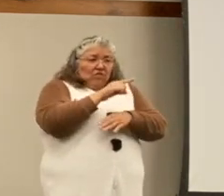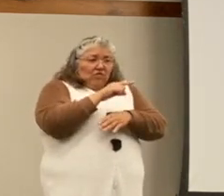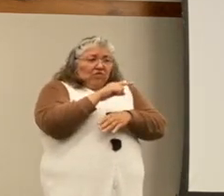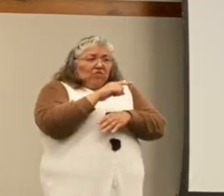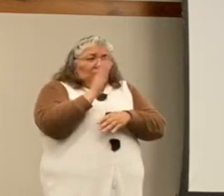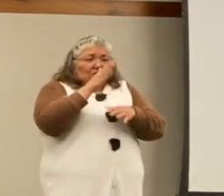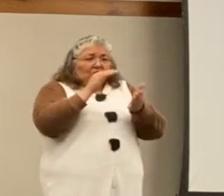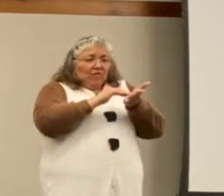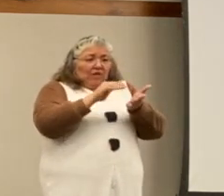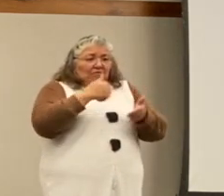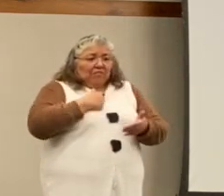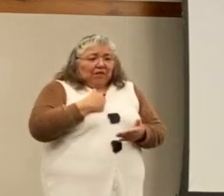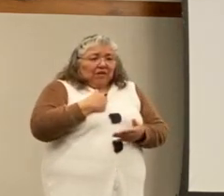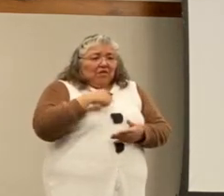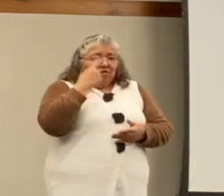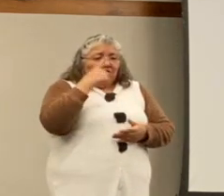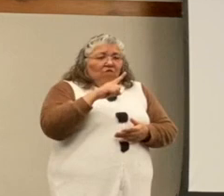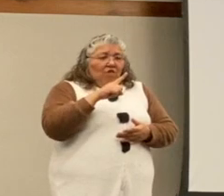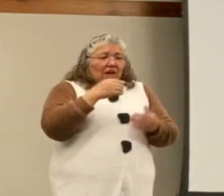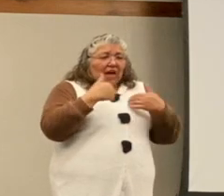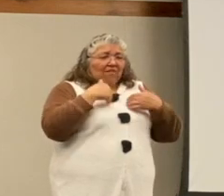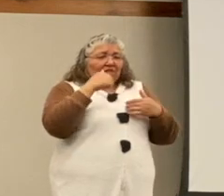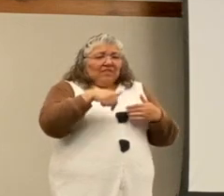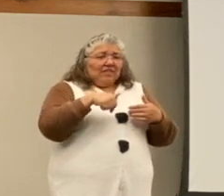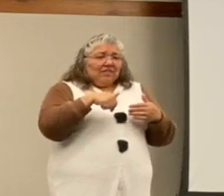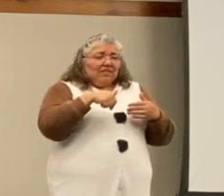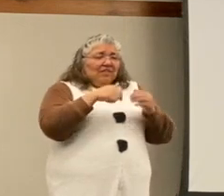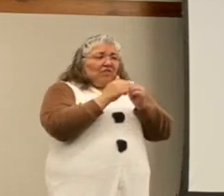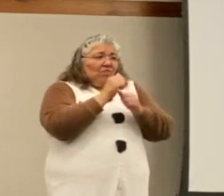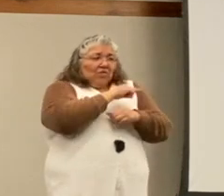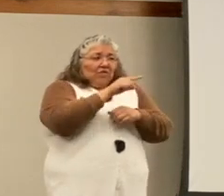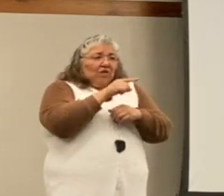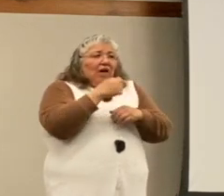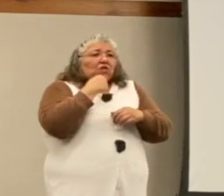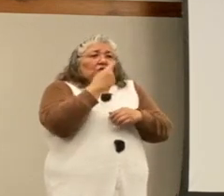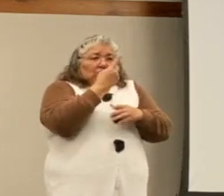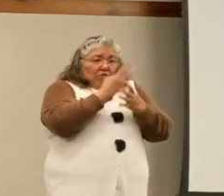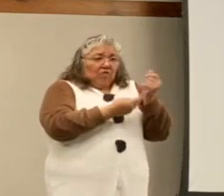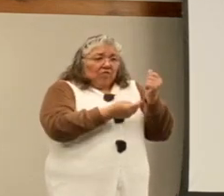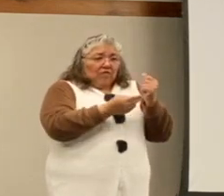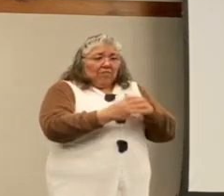me for harboring that towards you, right? I said it to both of them.